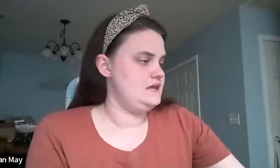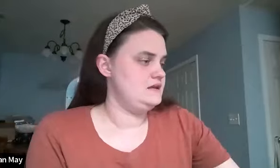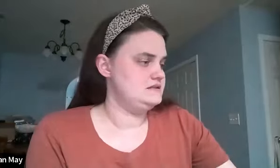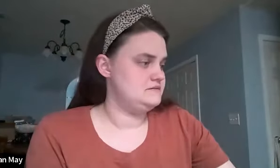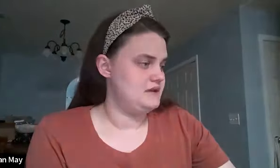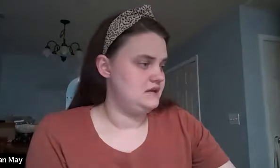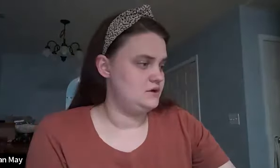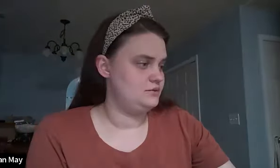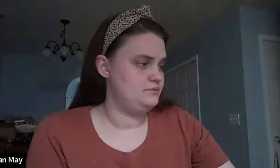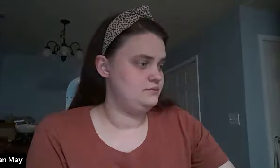Then tomato.